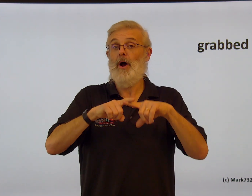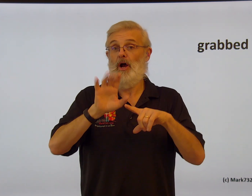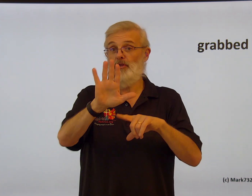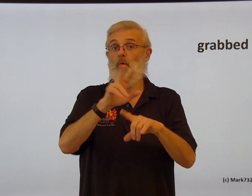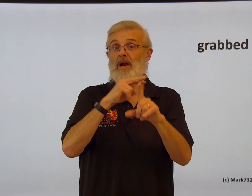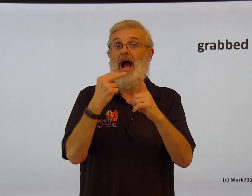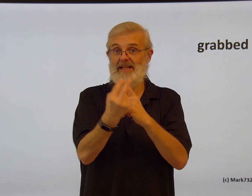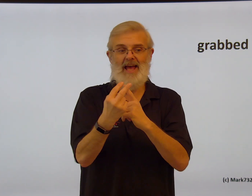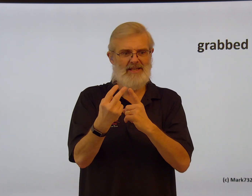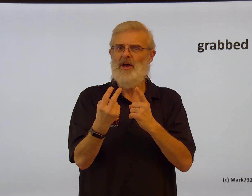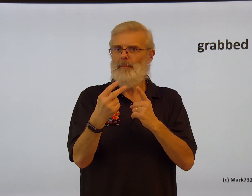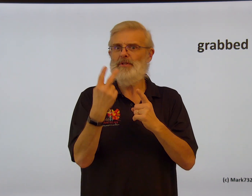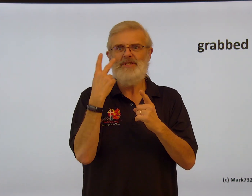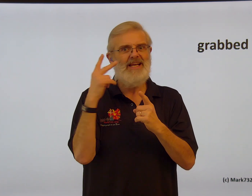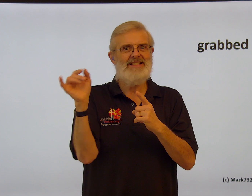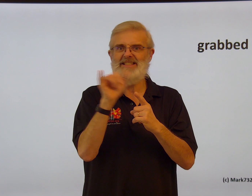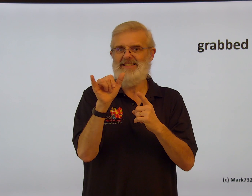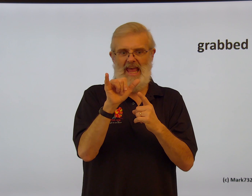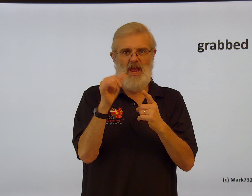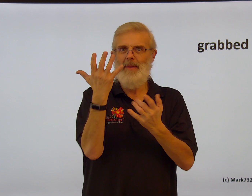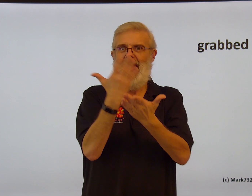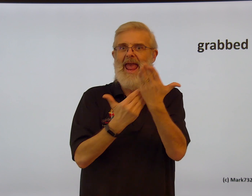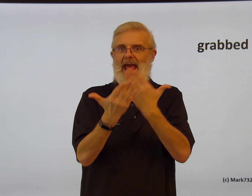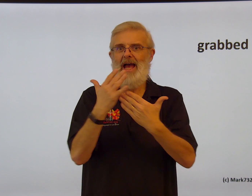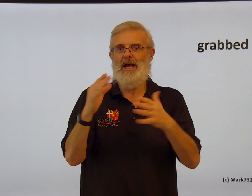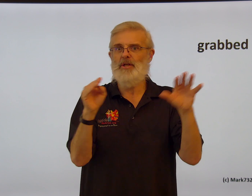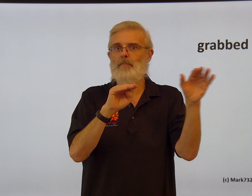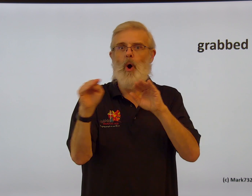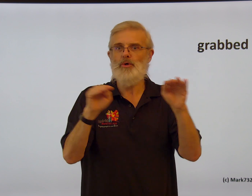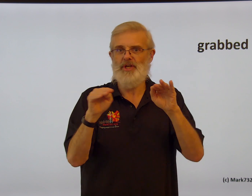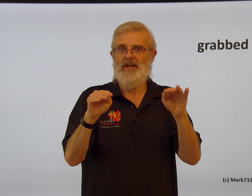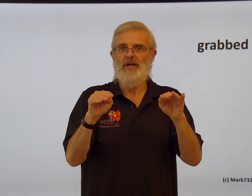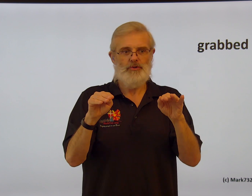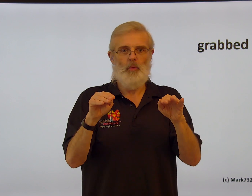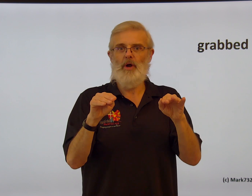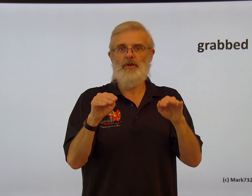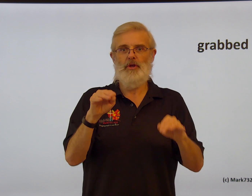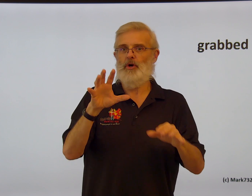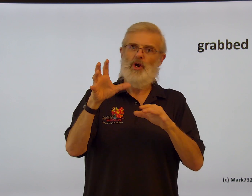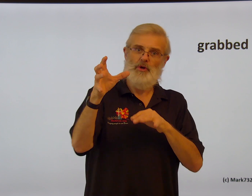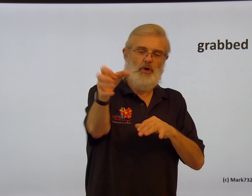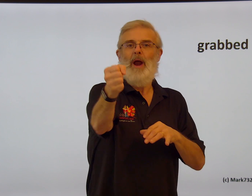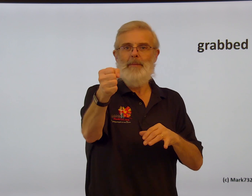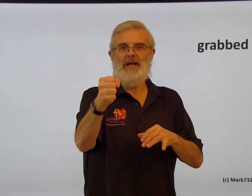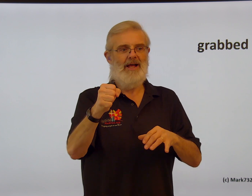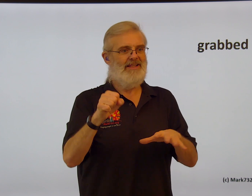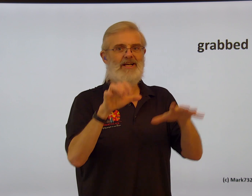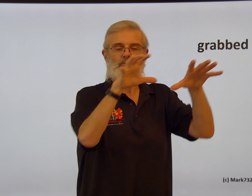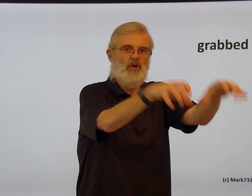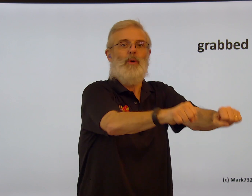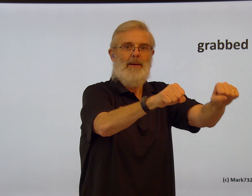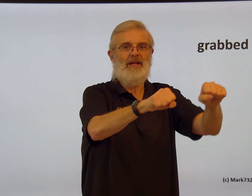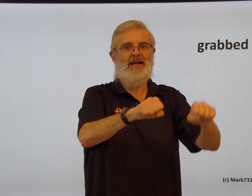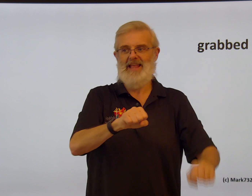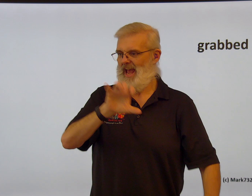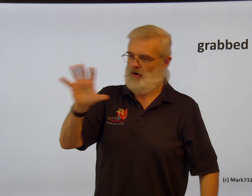your contact what you see is the same hand motion so whether you're you're grabbing like this or grabbing like that or